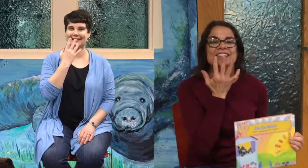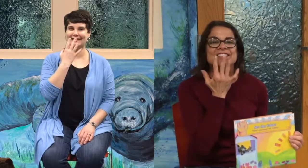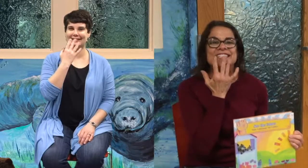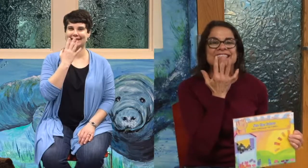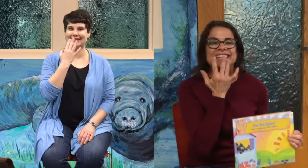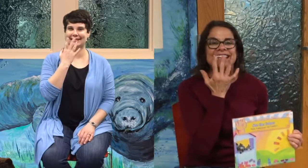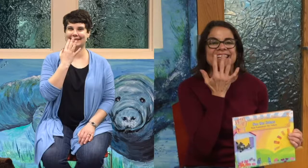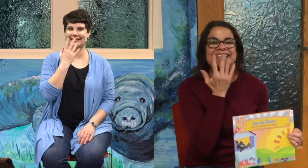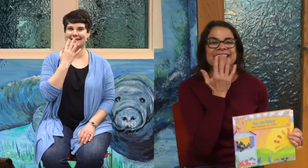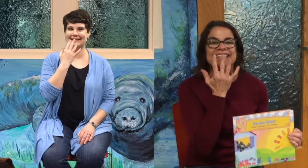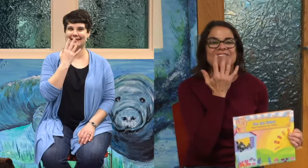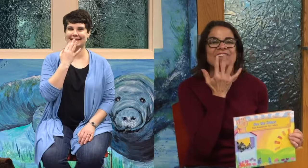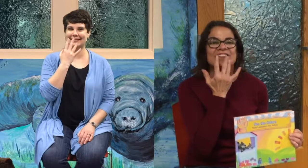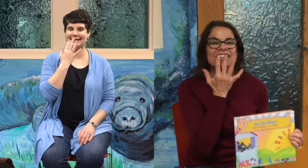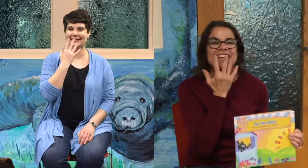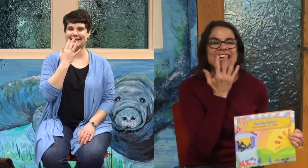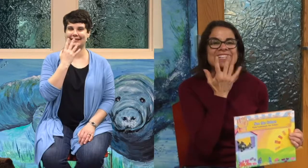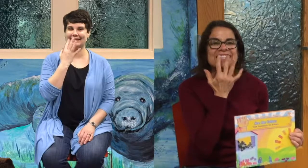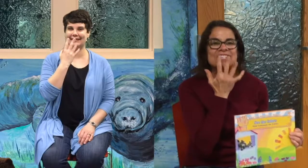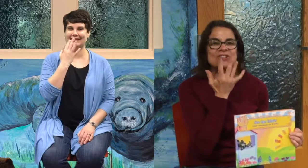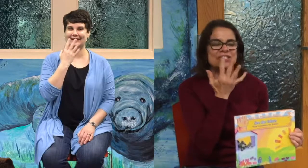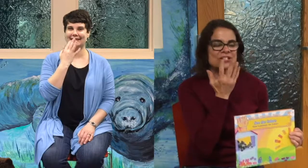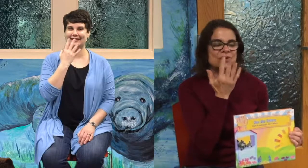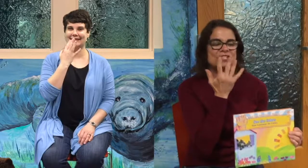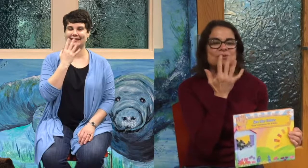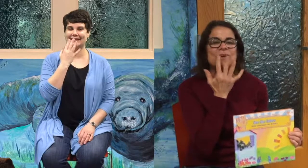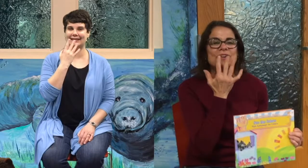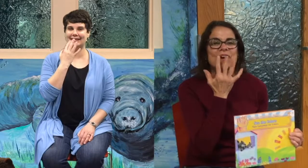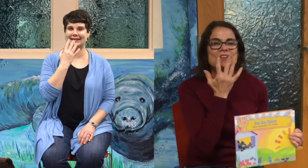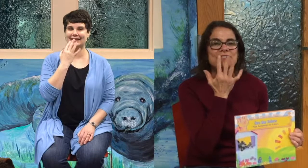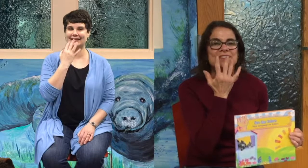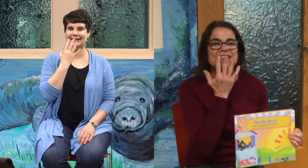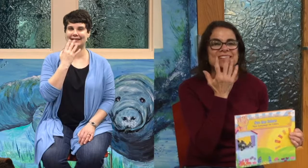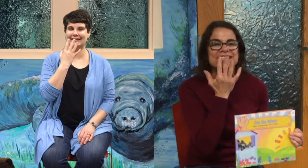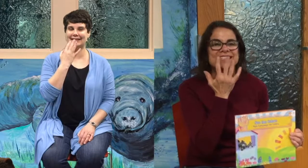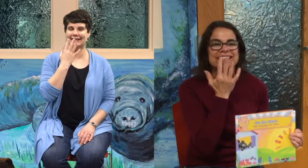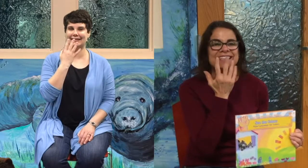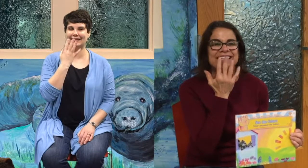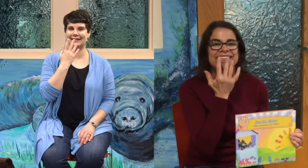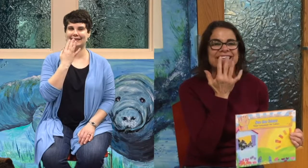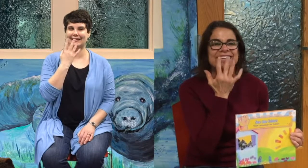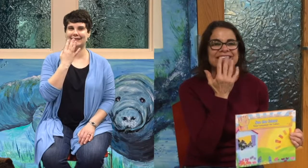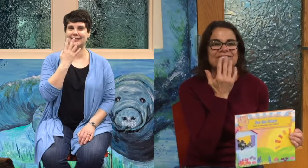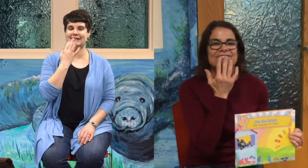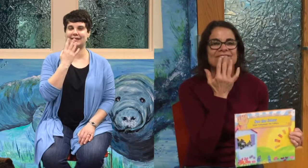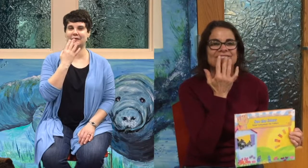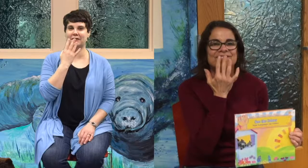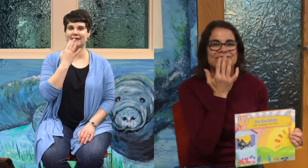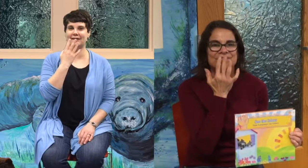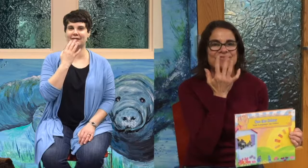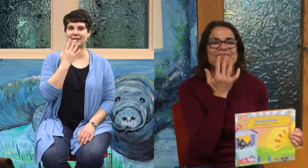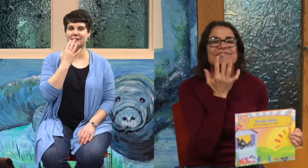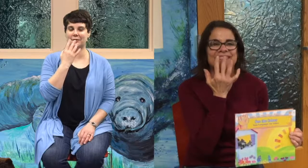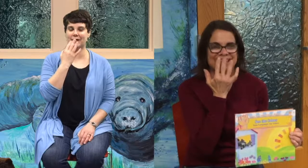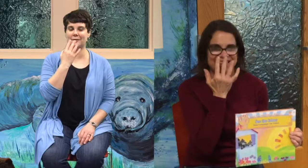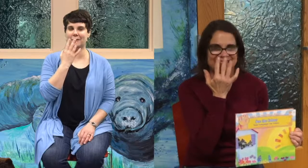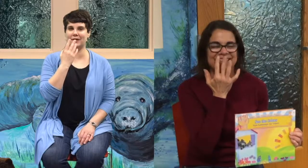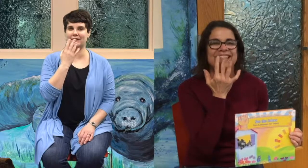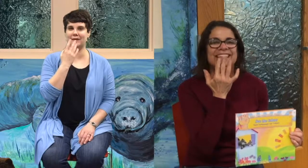colors. Very nice. So you're just going to wiggle all your fingers? Just like all the colors of the rainbow, wiggle them in